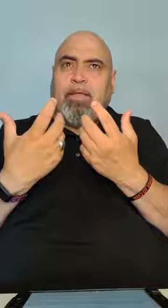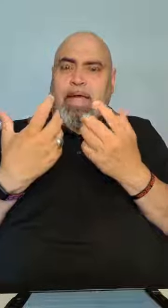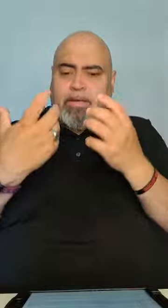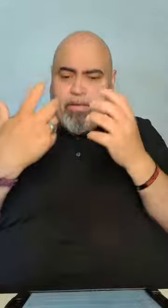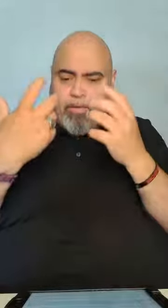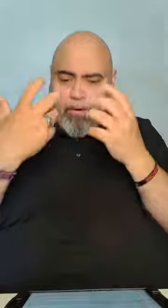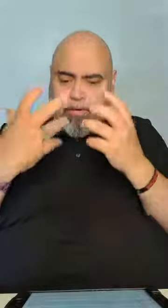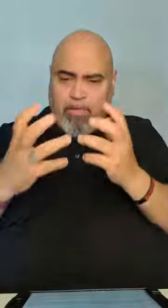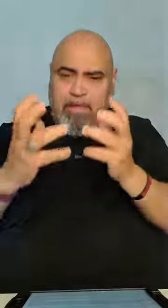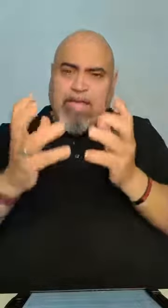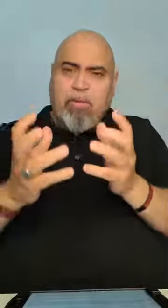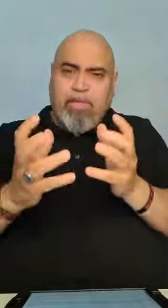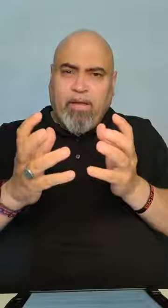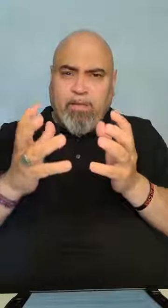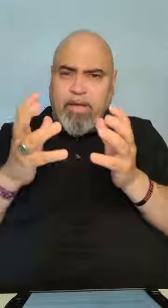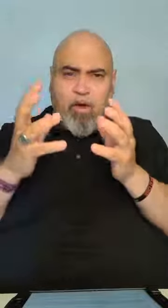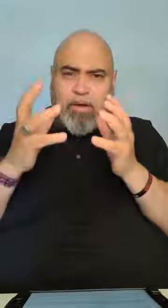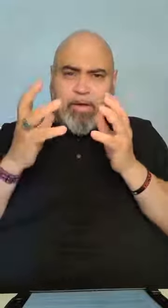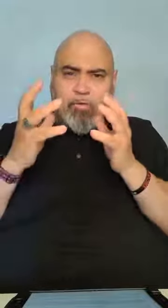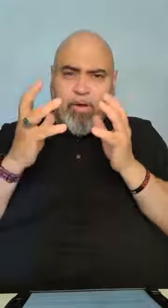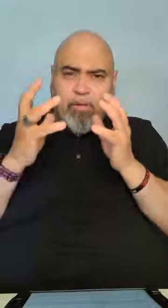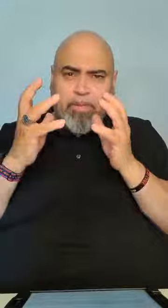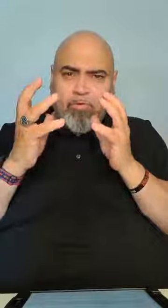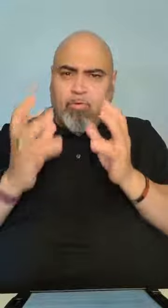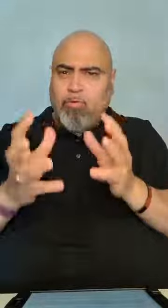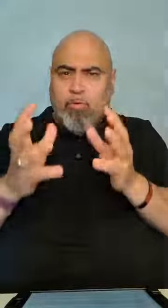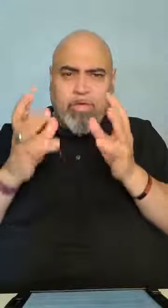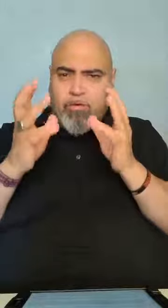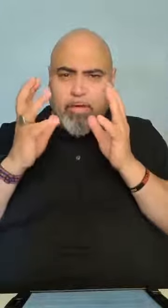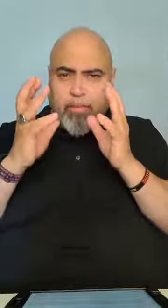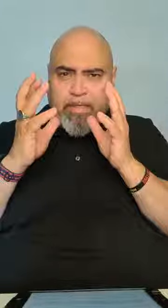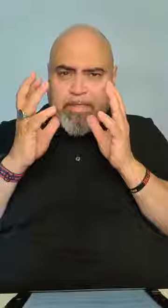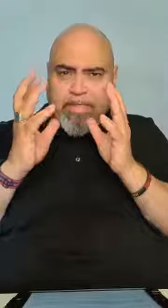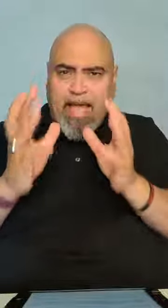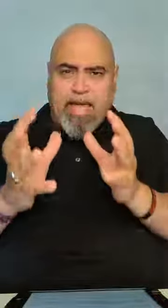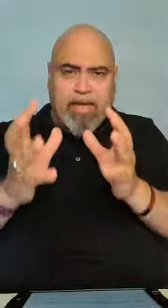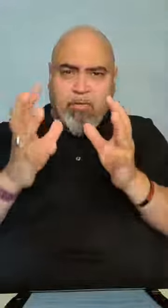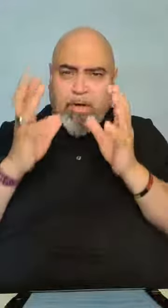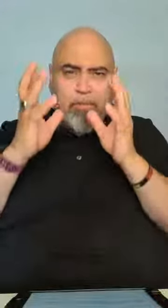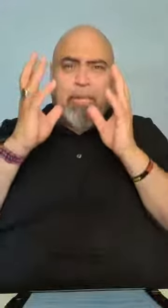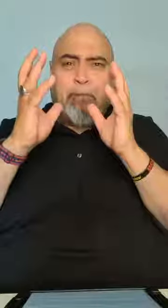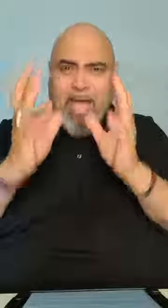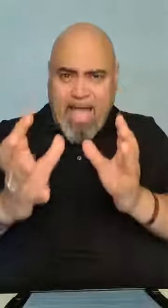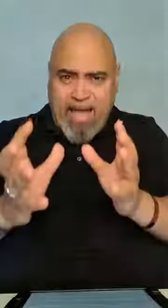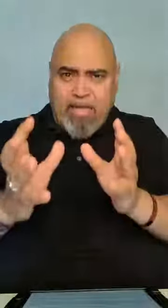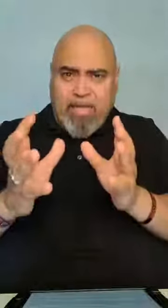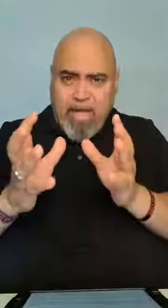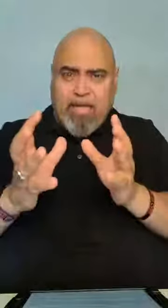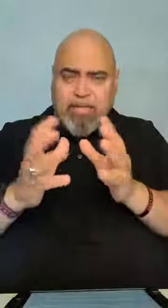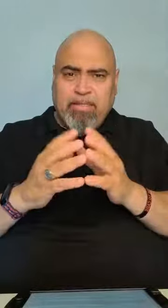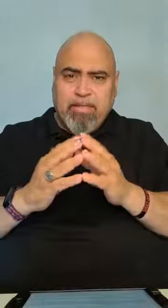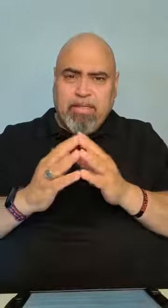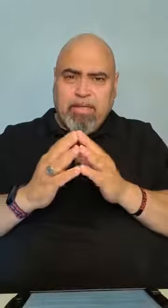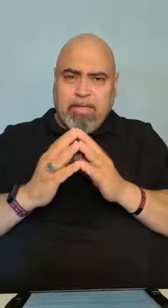that there are things out there that are incredibly crucial and incredibly sad and incredibly bad in the eyes